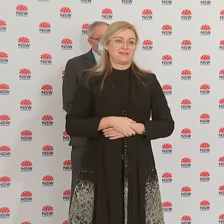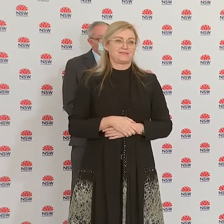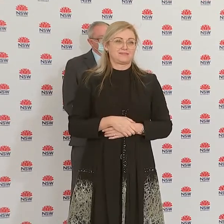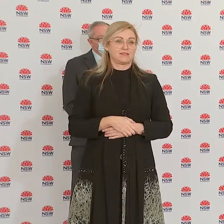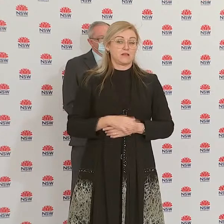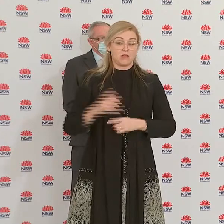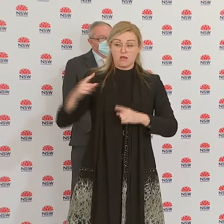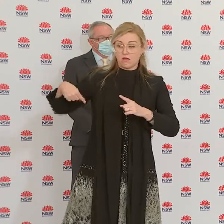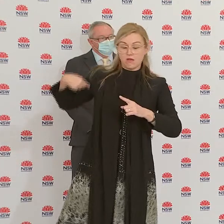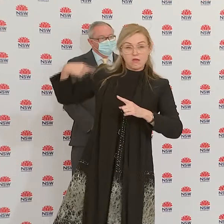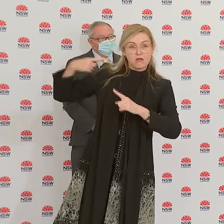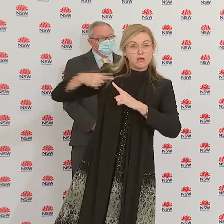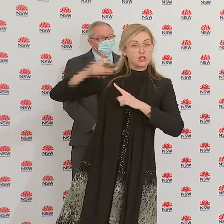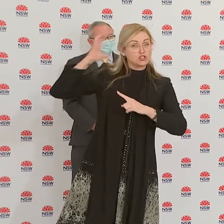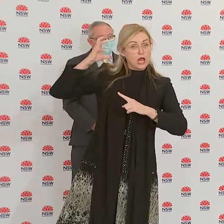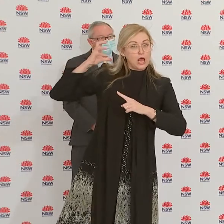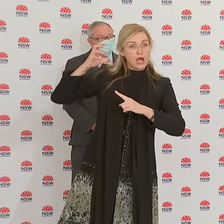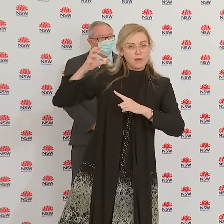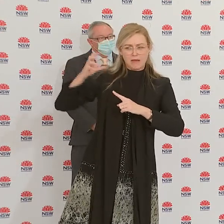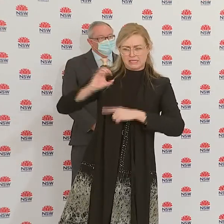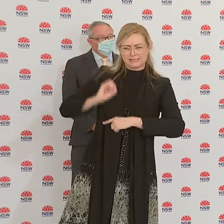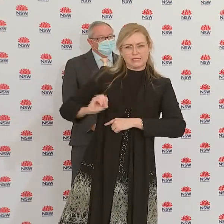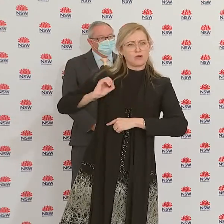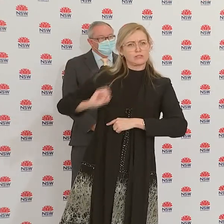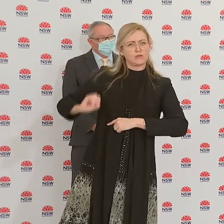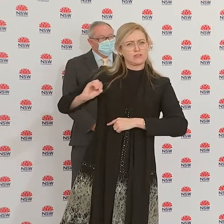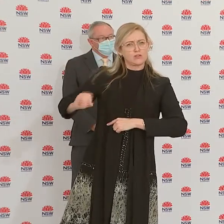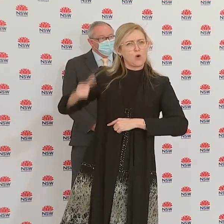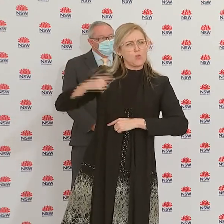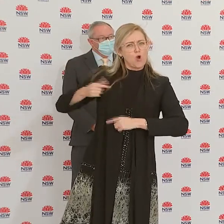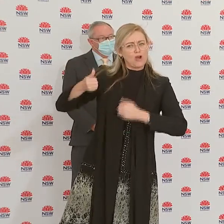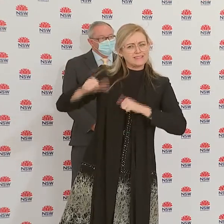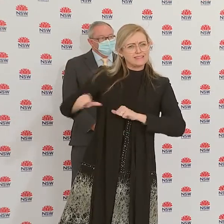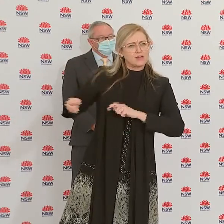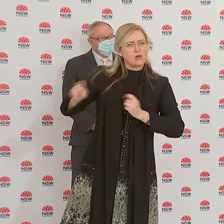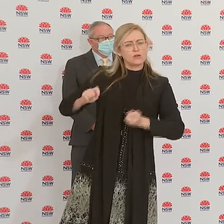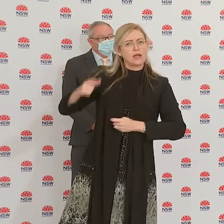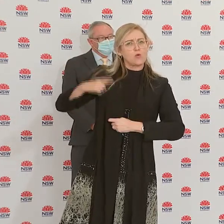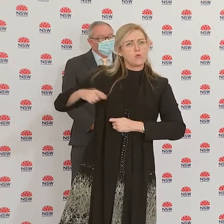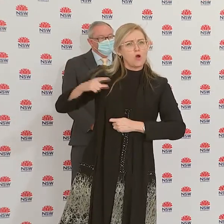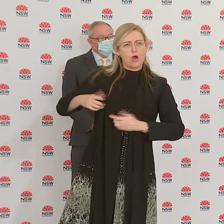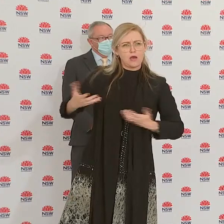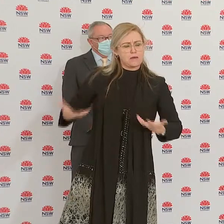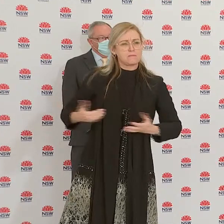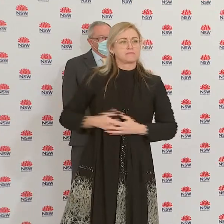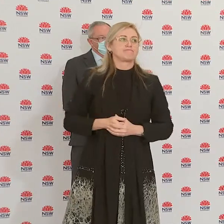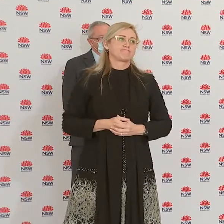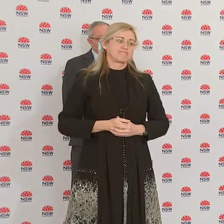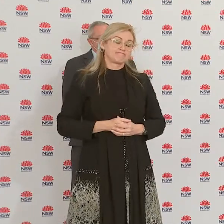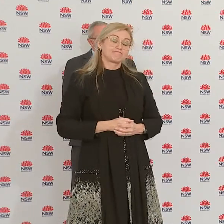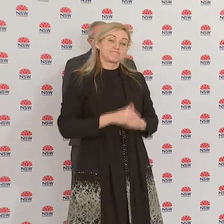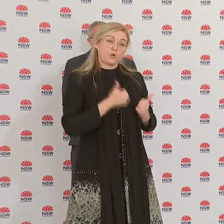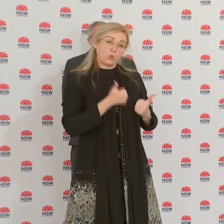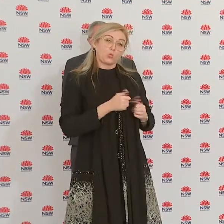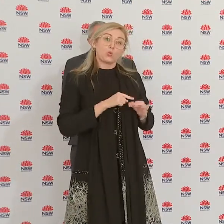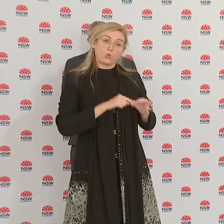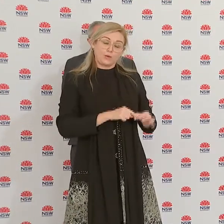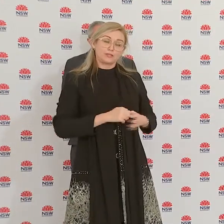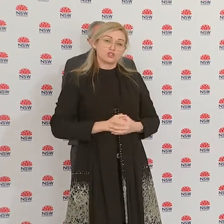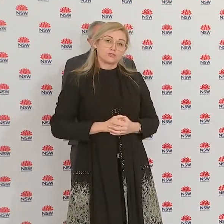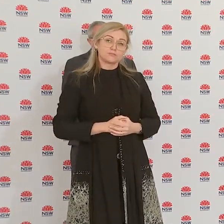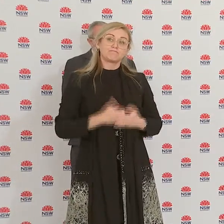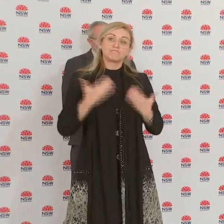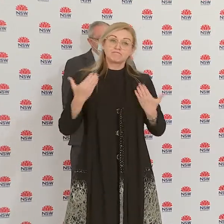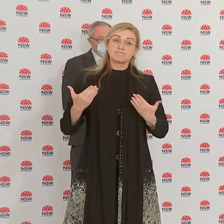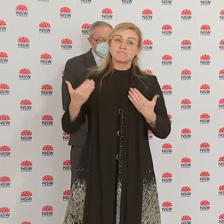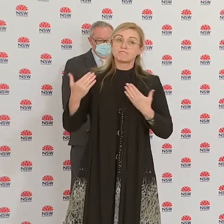entire lockdown. Why is Shellharbour still in lockdown? No, it's important for us to say, and that's a very valid question, if the health experts tell